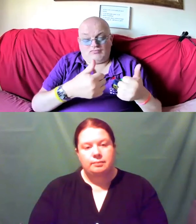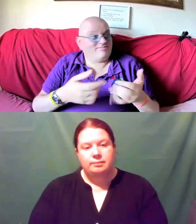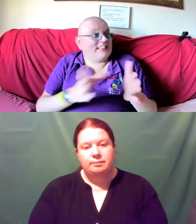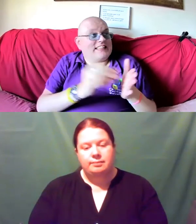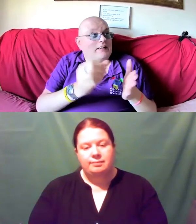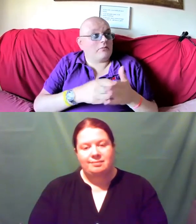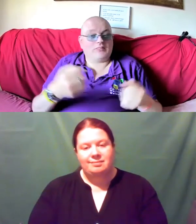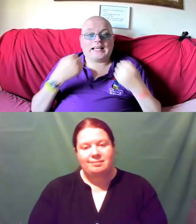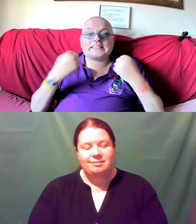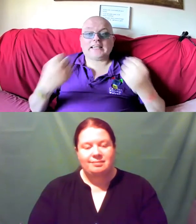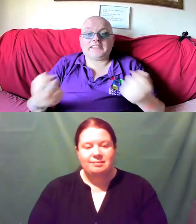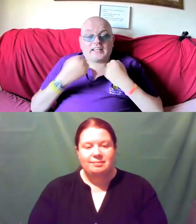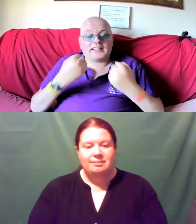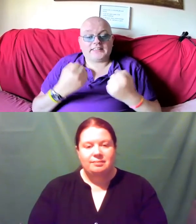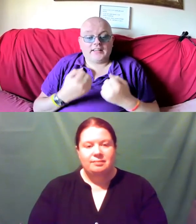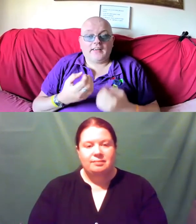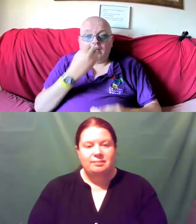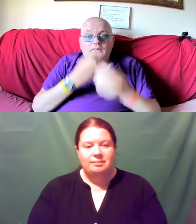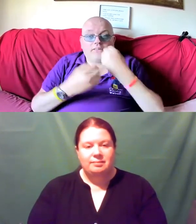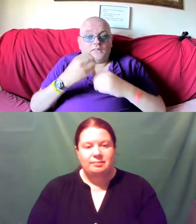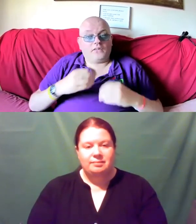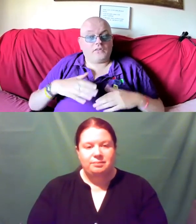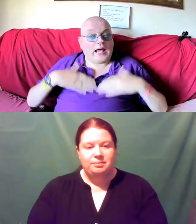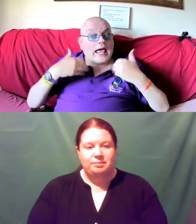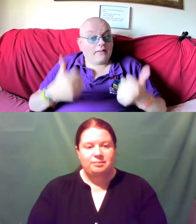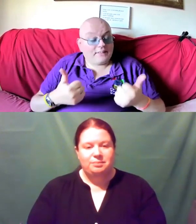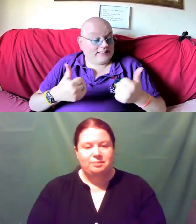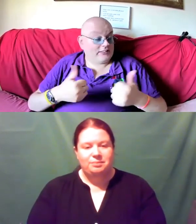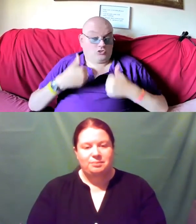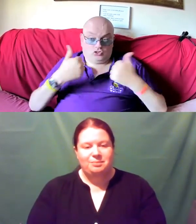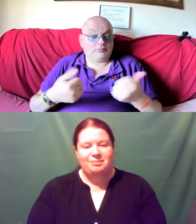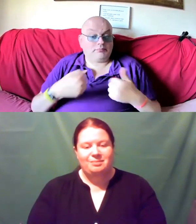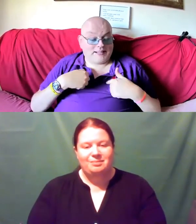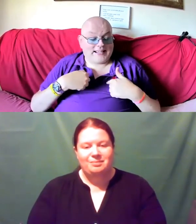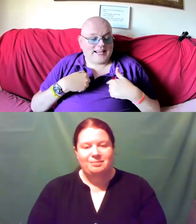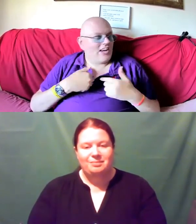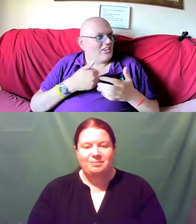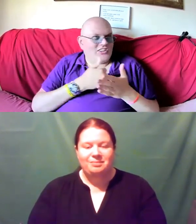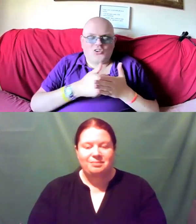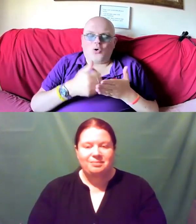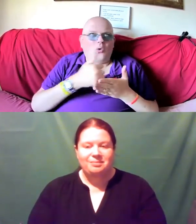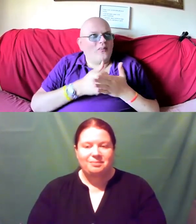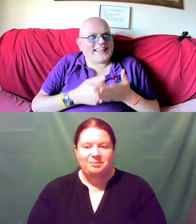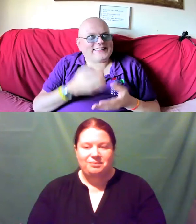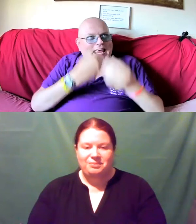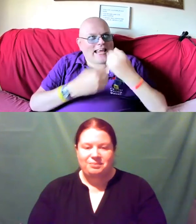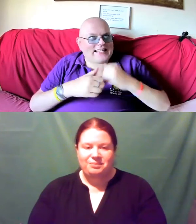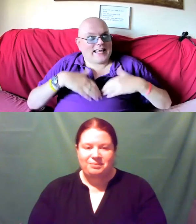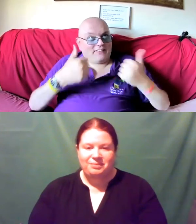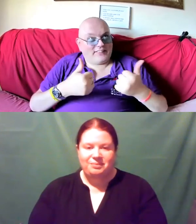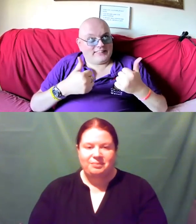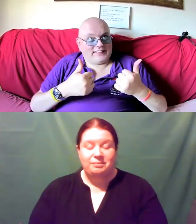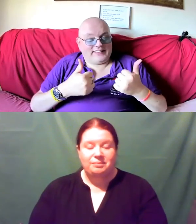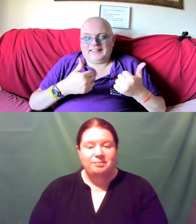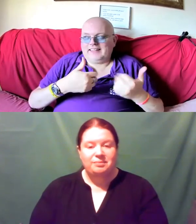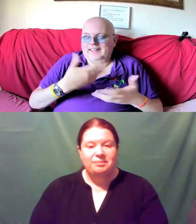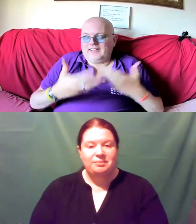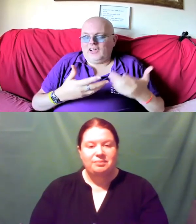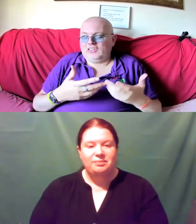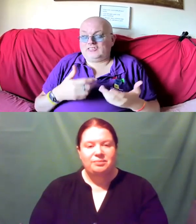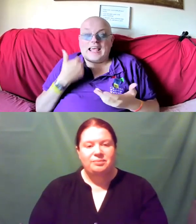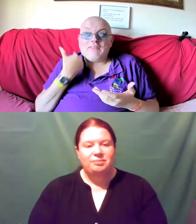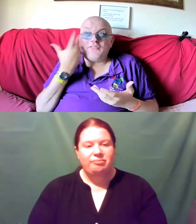and having a healthy diet is good for me. I don't always keep up with it, and I don't always remember to pray every day, or you know, what,